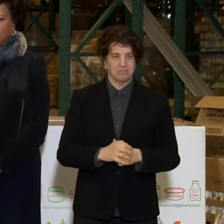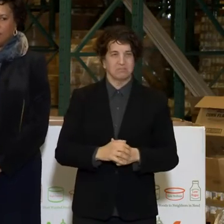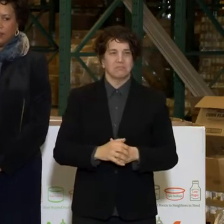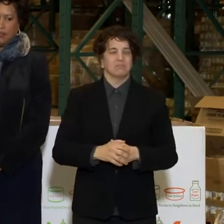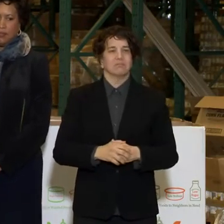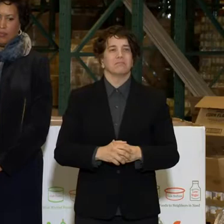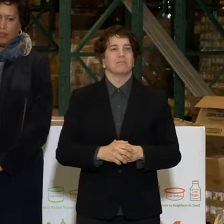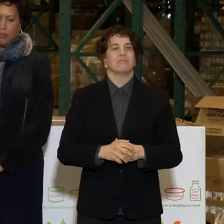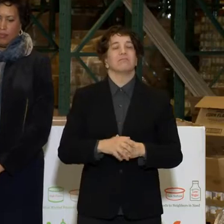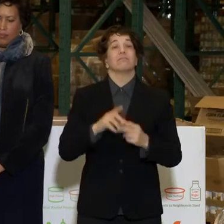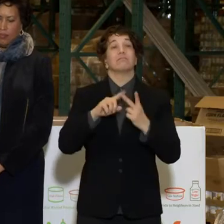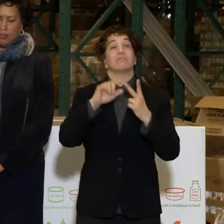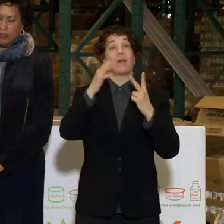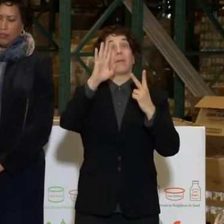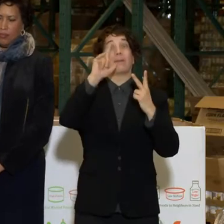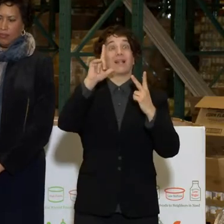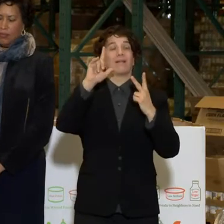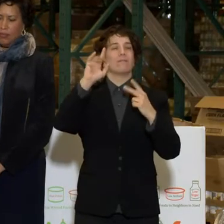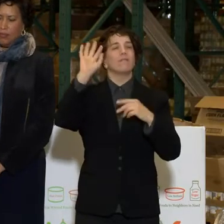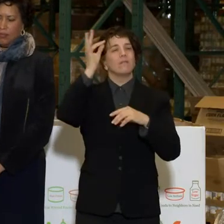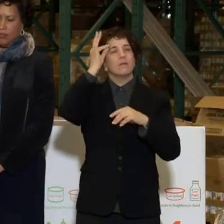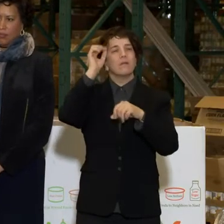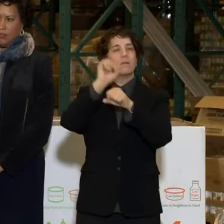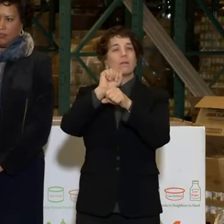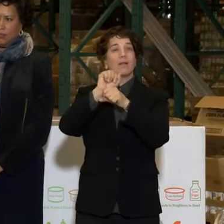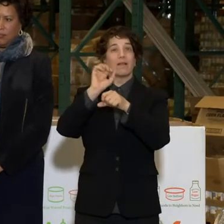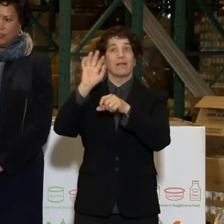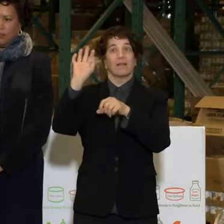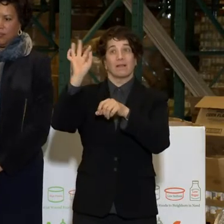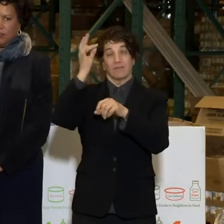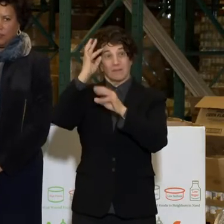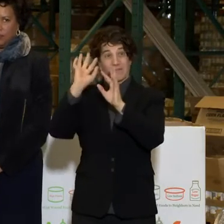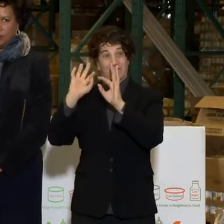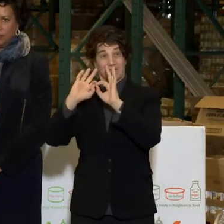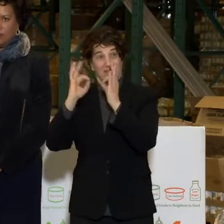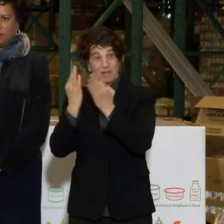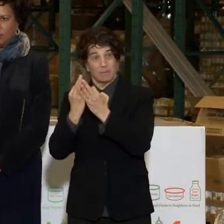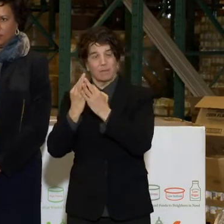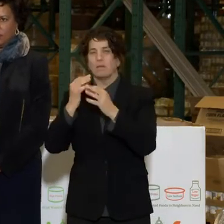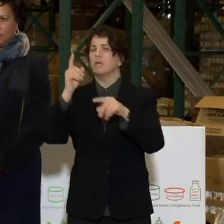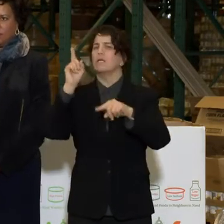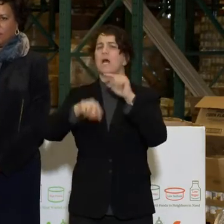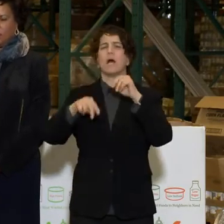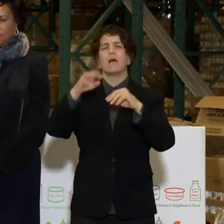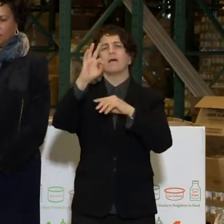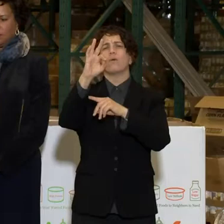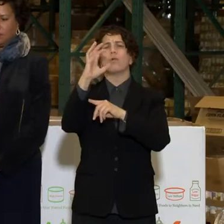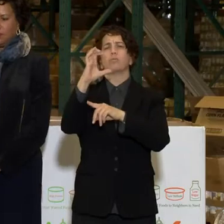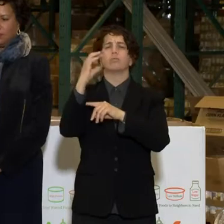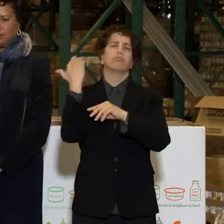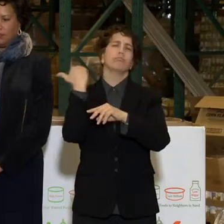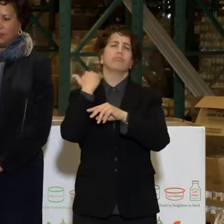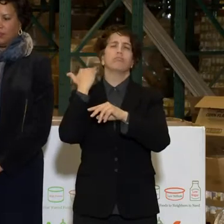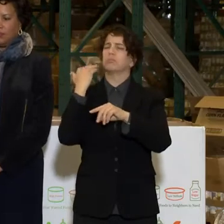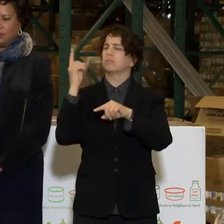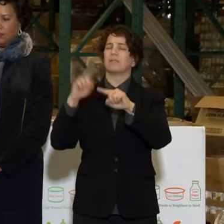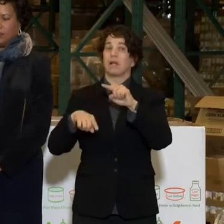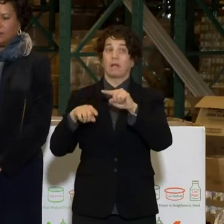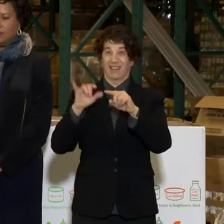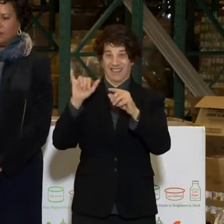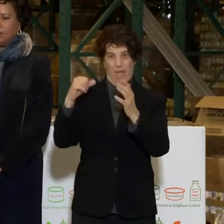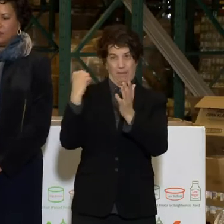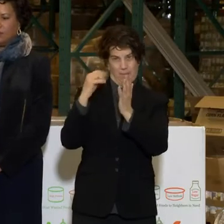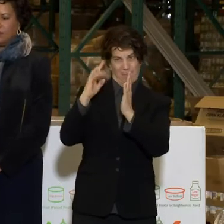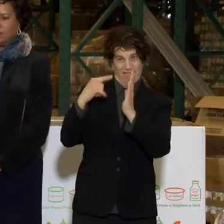families, that federal bill that says you can't foreclose or evict people